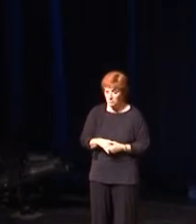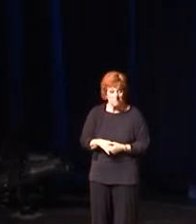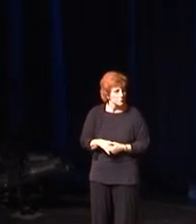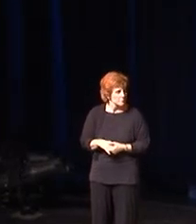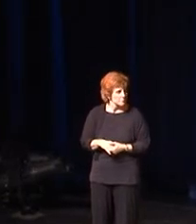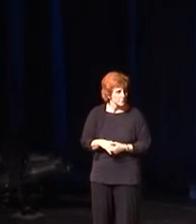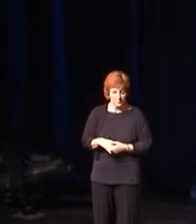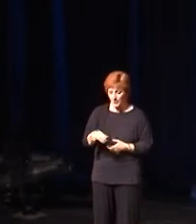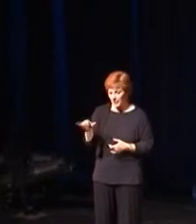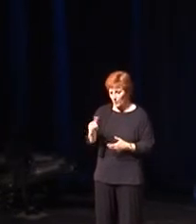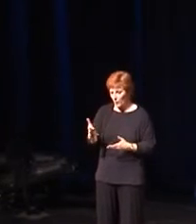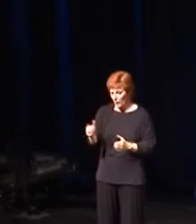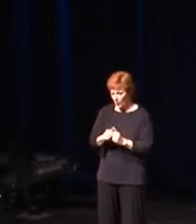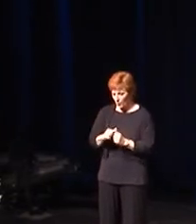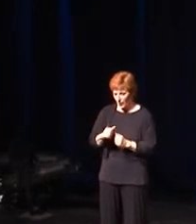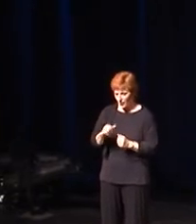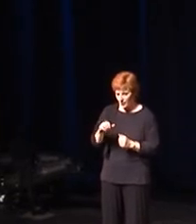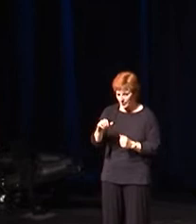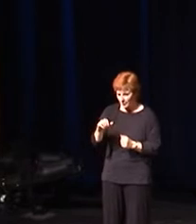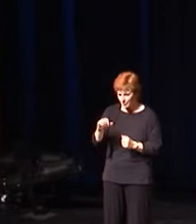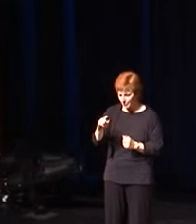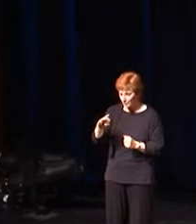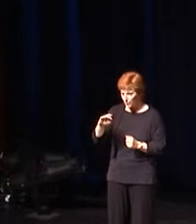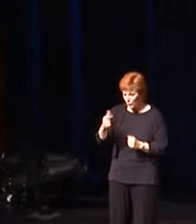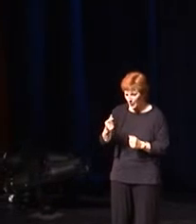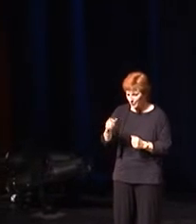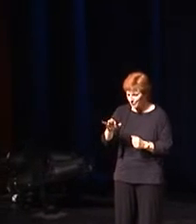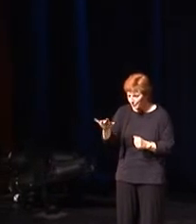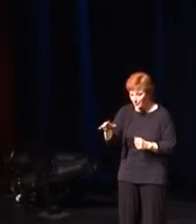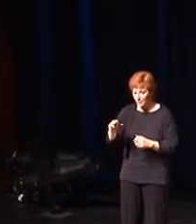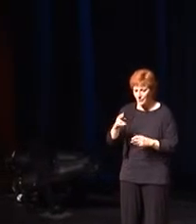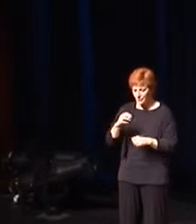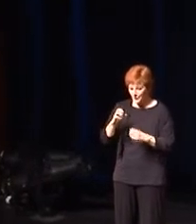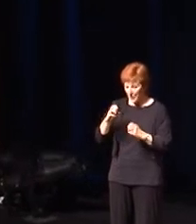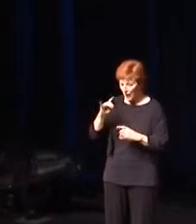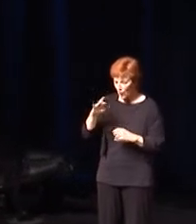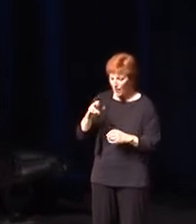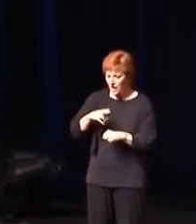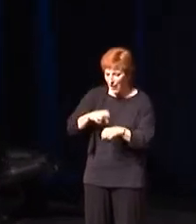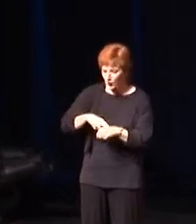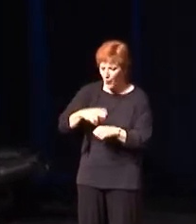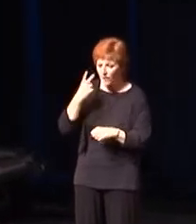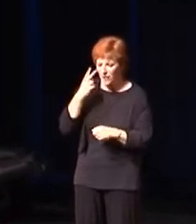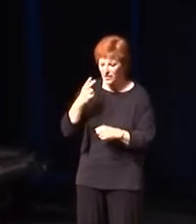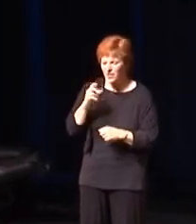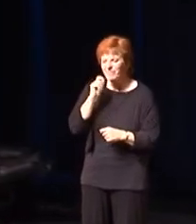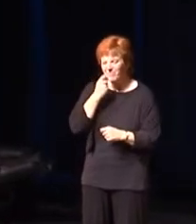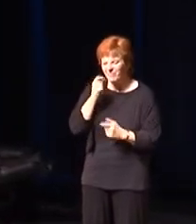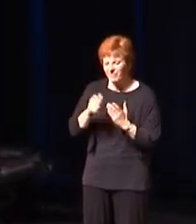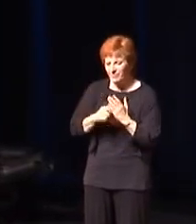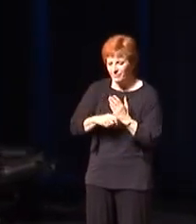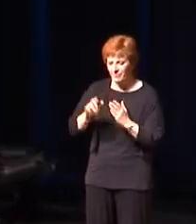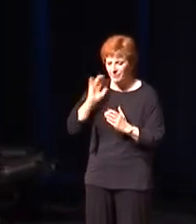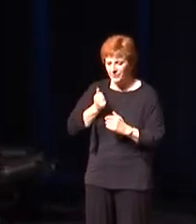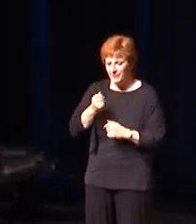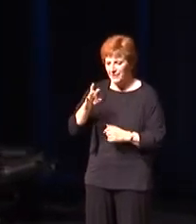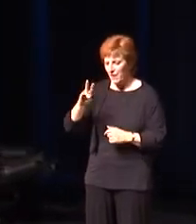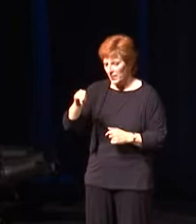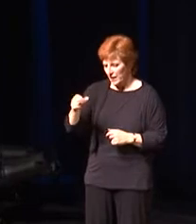did a similar thing with Gregory Petrushek, the editor of the National Division, and that was another meat magazine back in the